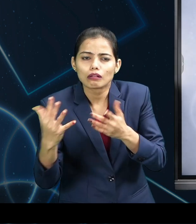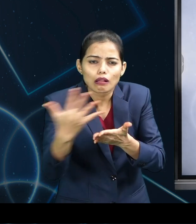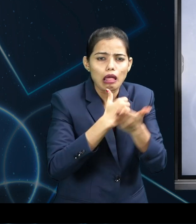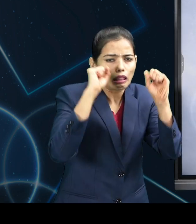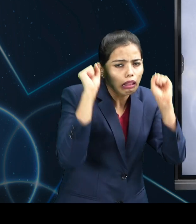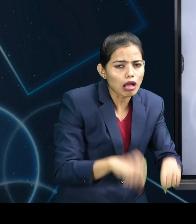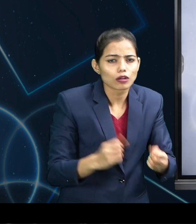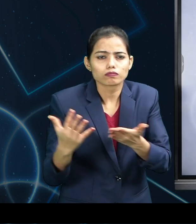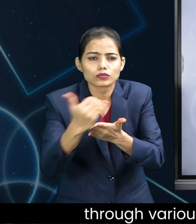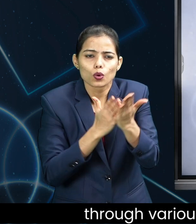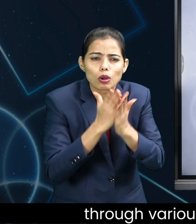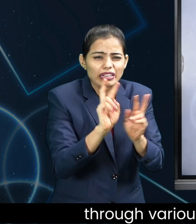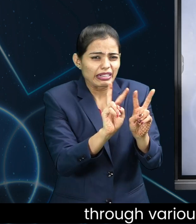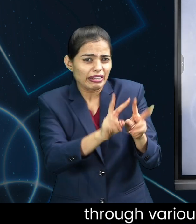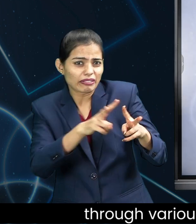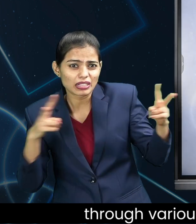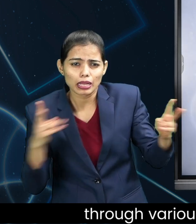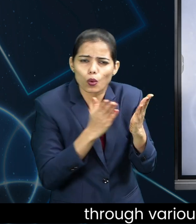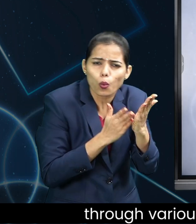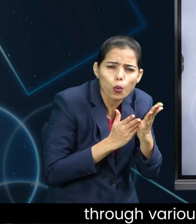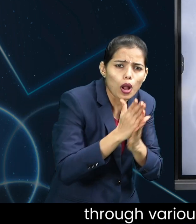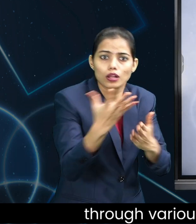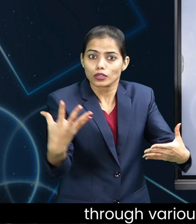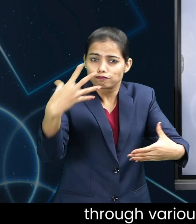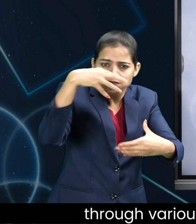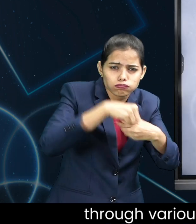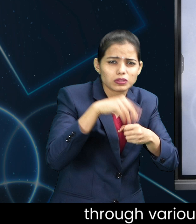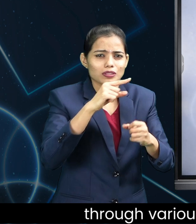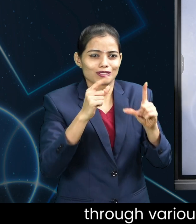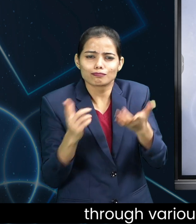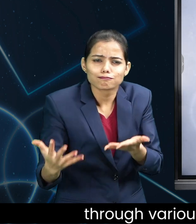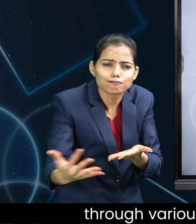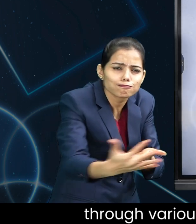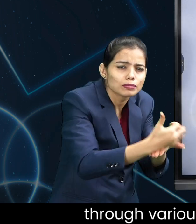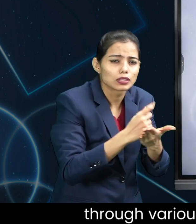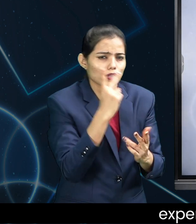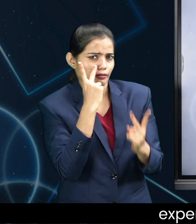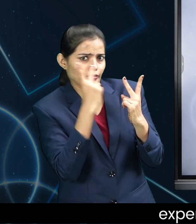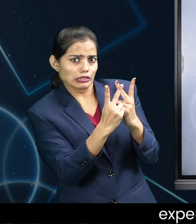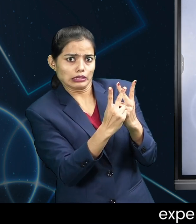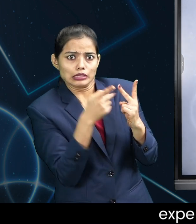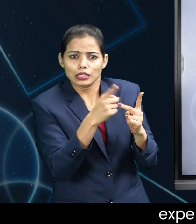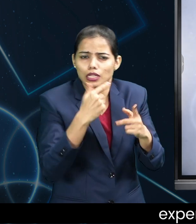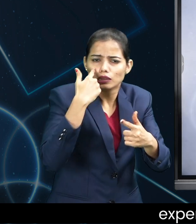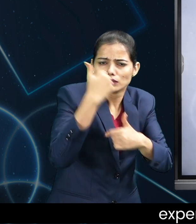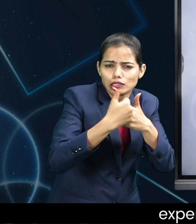Data can be collected through various methods including surveys, observation, experiments,